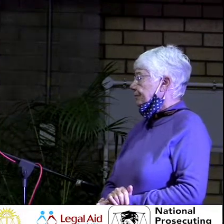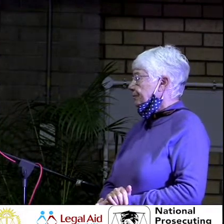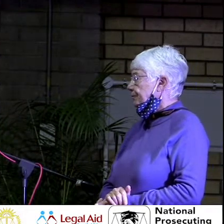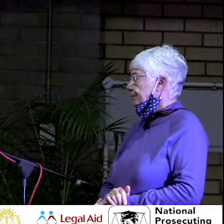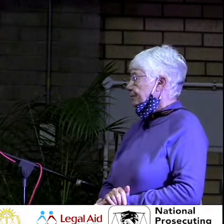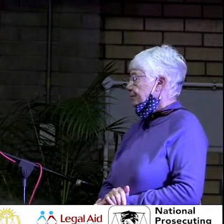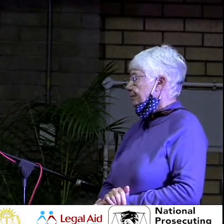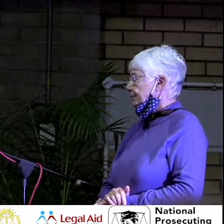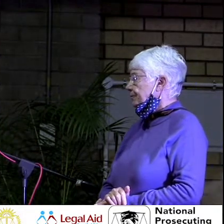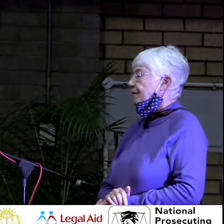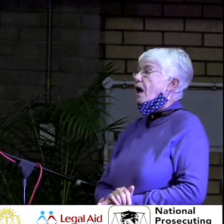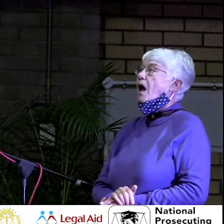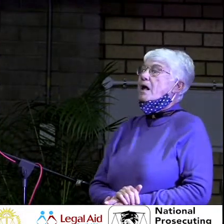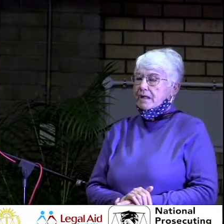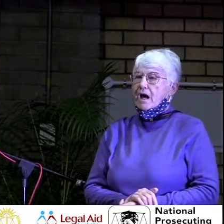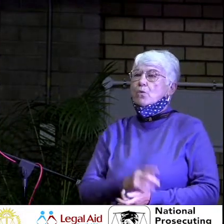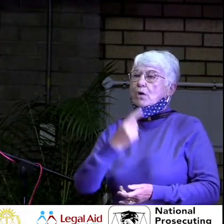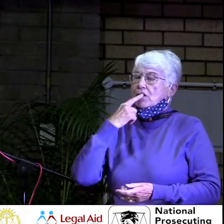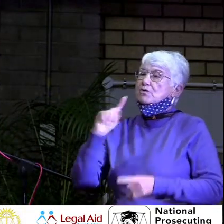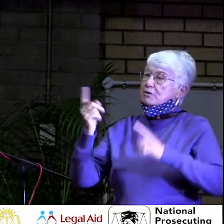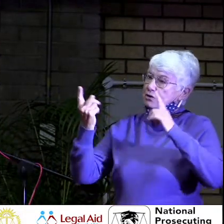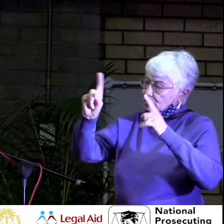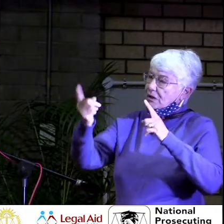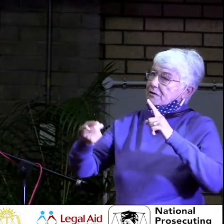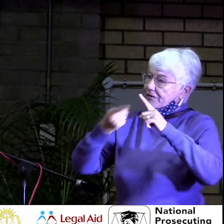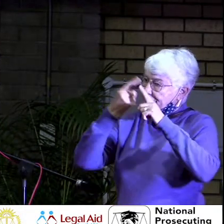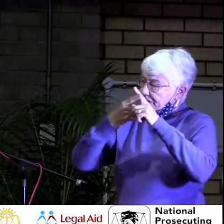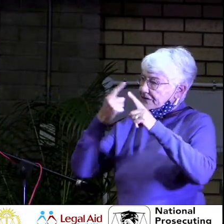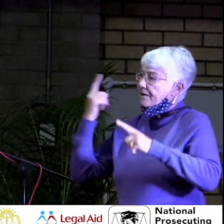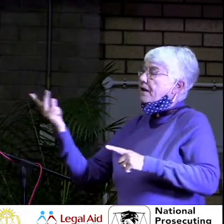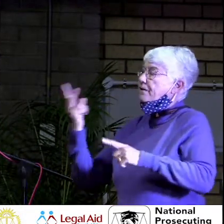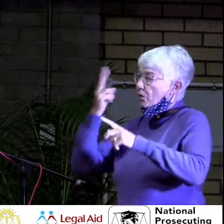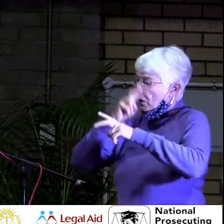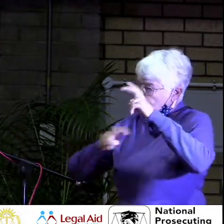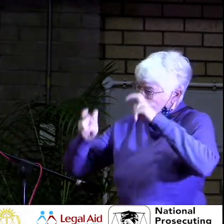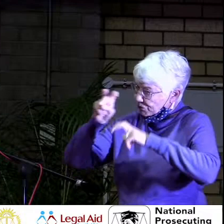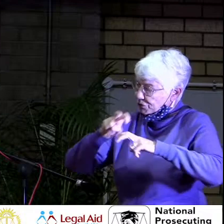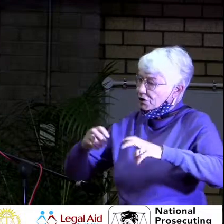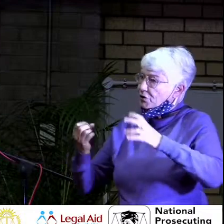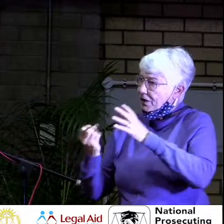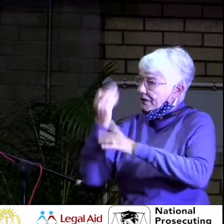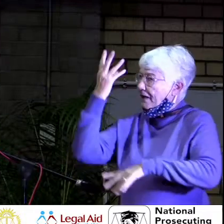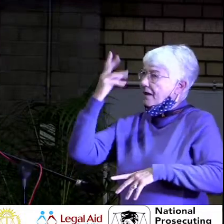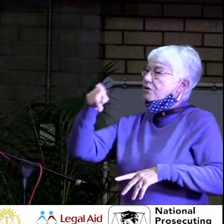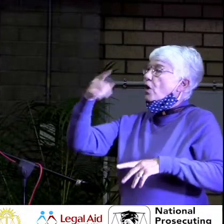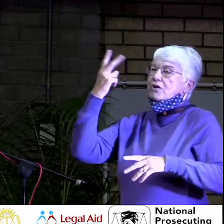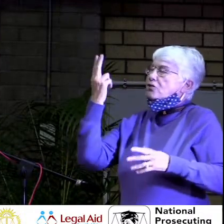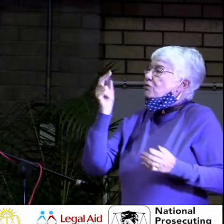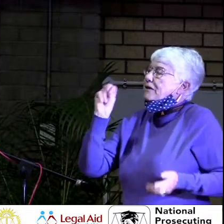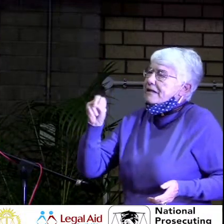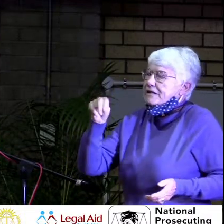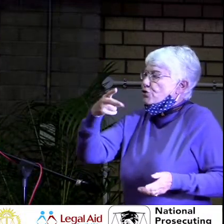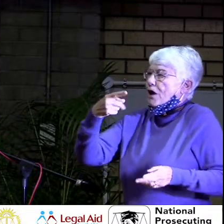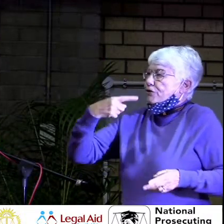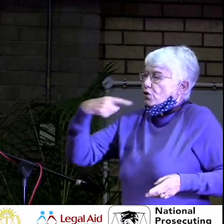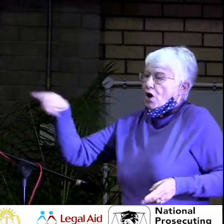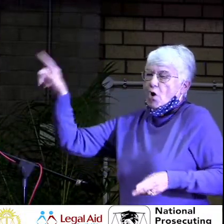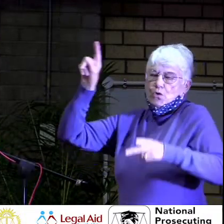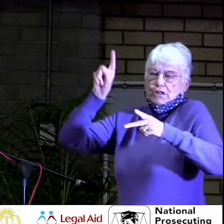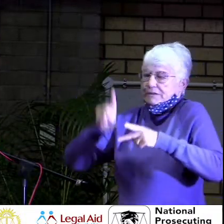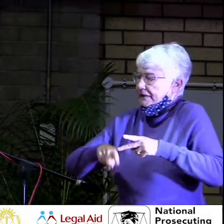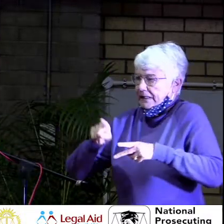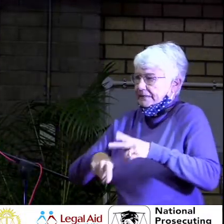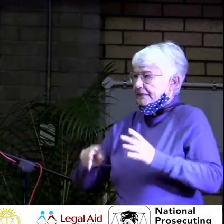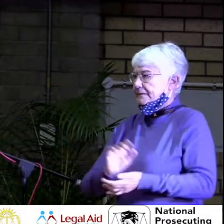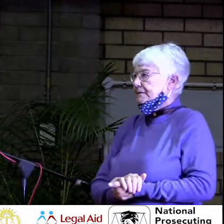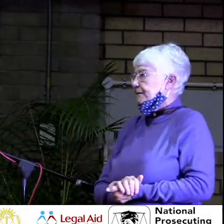secondary victimization when you come to court. We, the MPA, are committed to fight